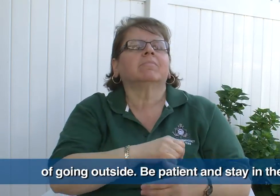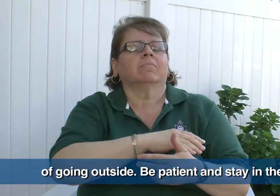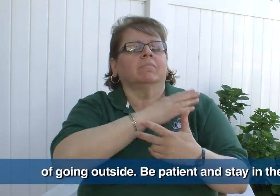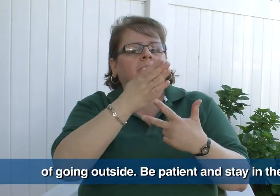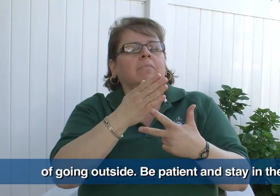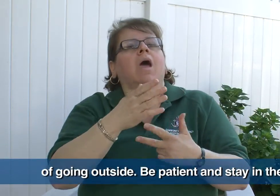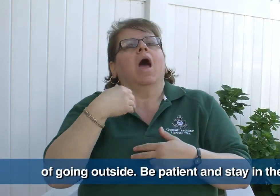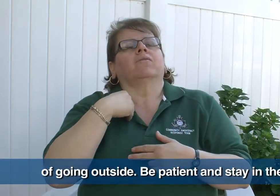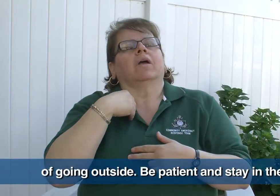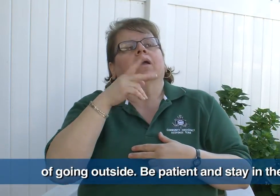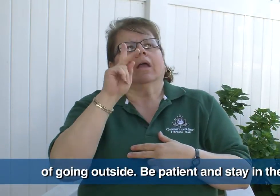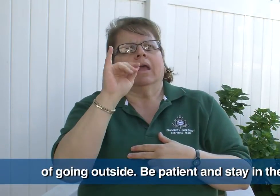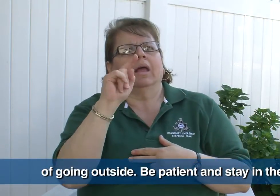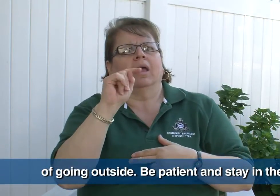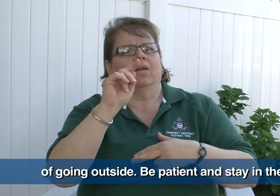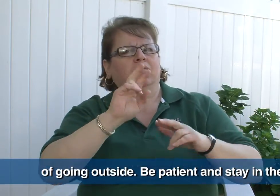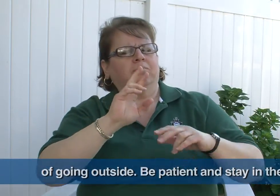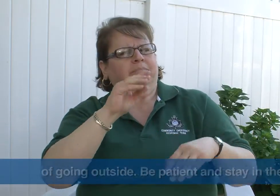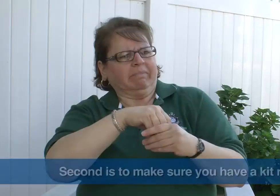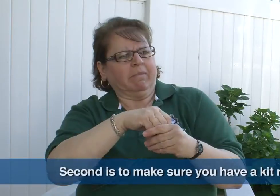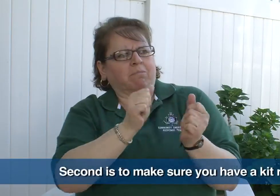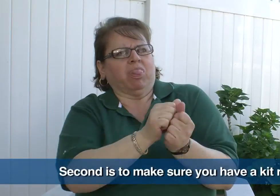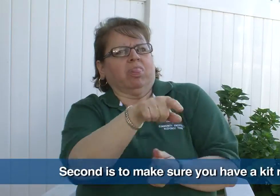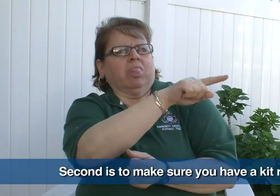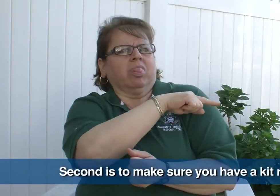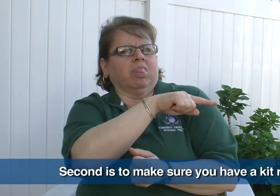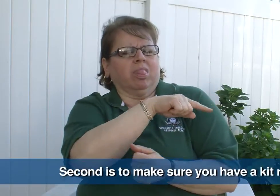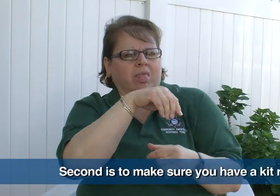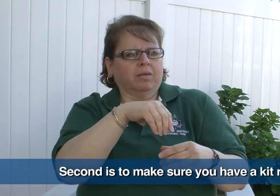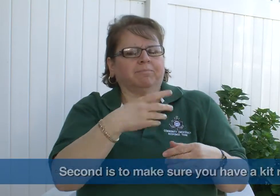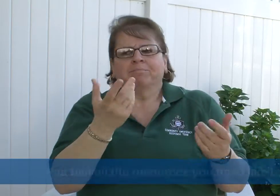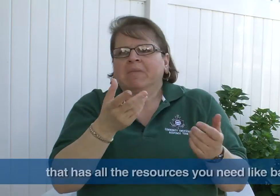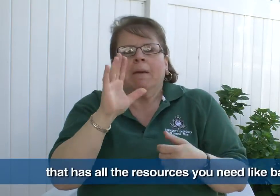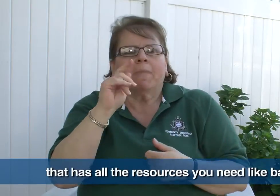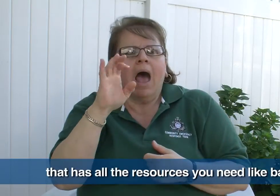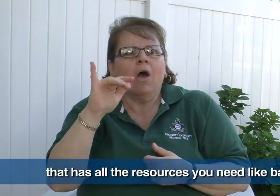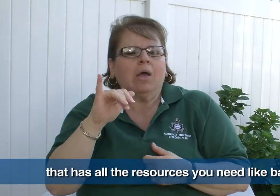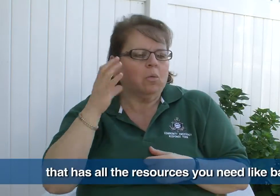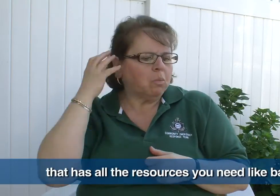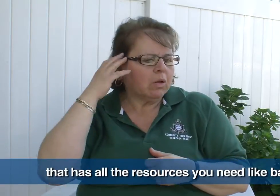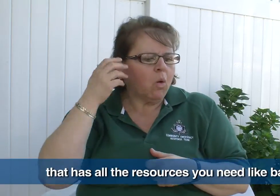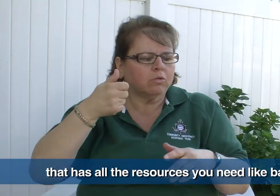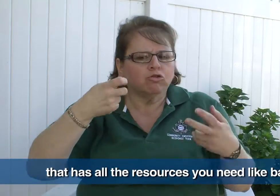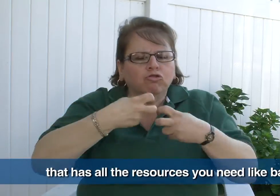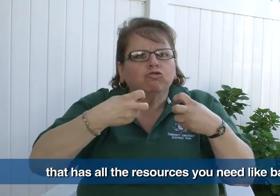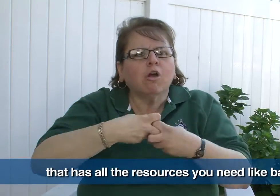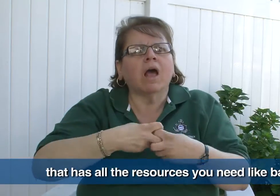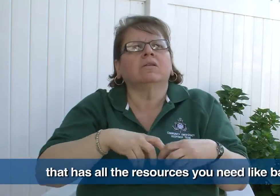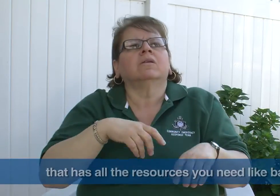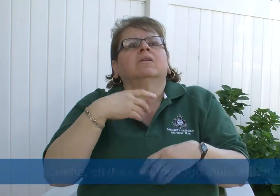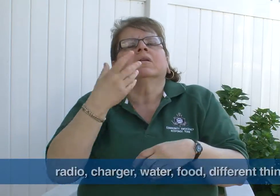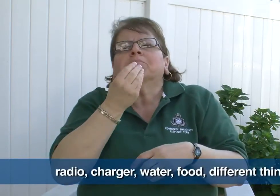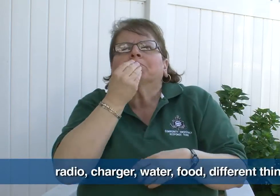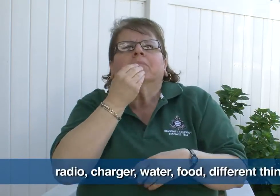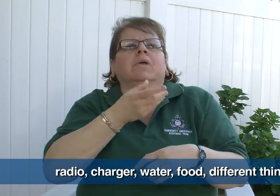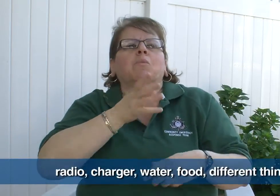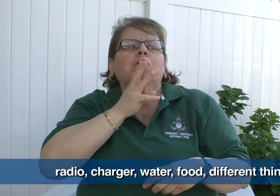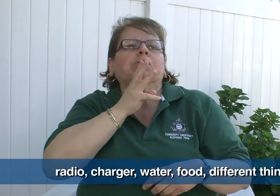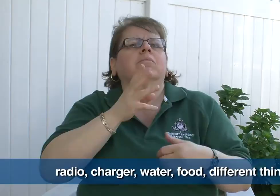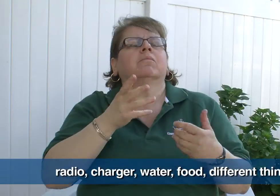Be patient and stay in the house. Second is to make sure you have a kit ready that has all the resources you need, like batteries, radio,